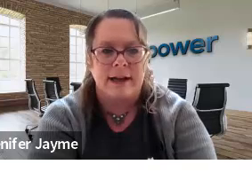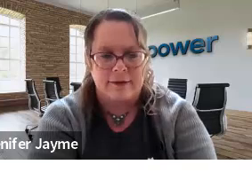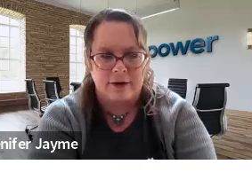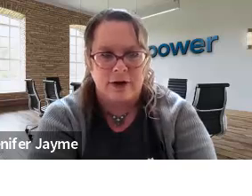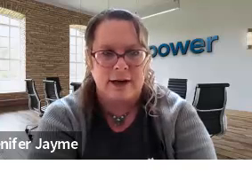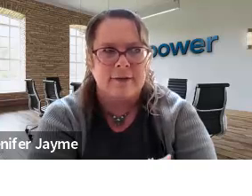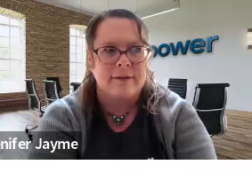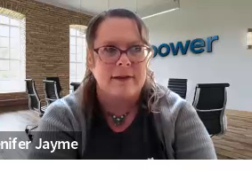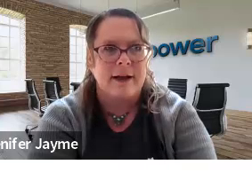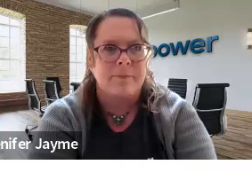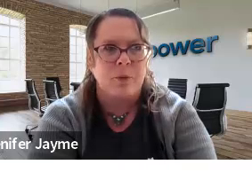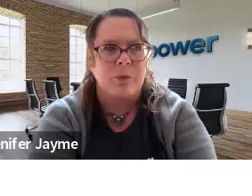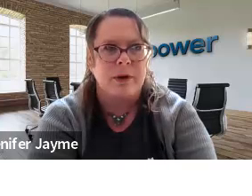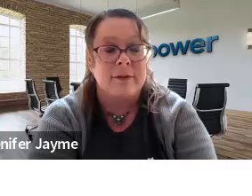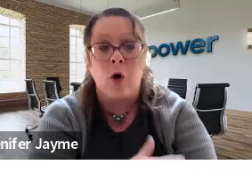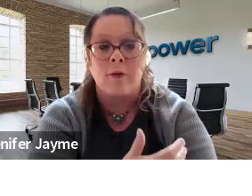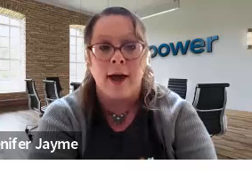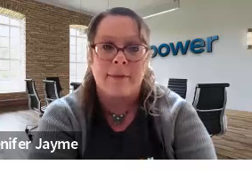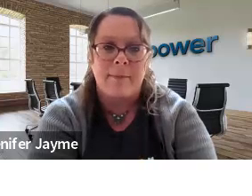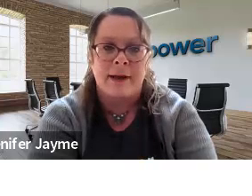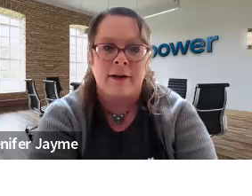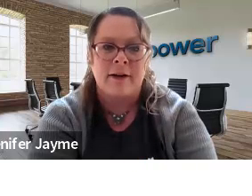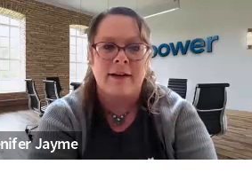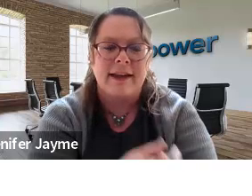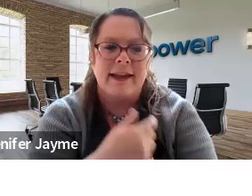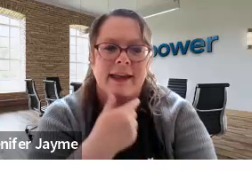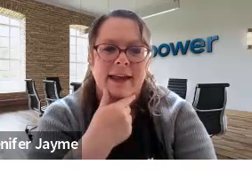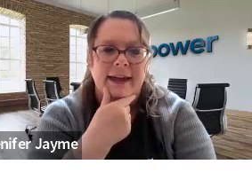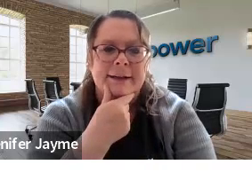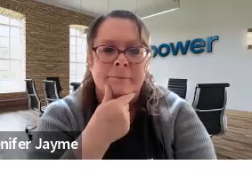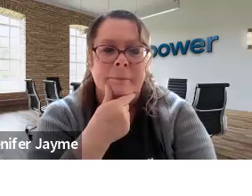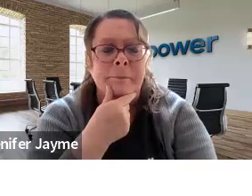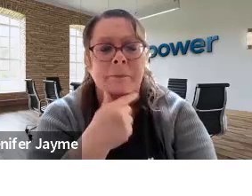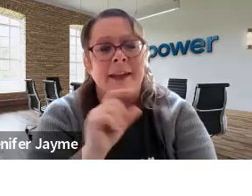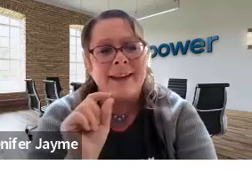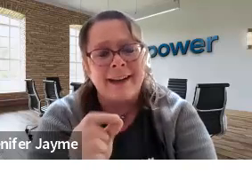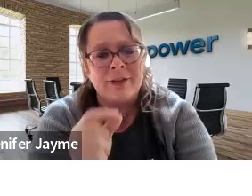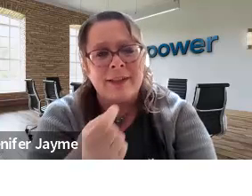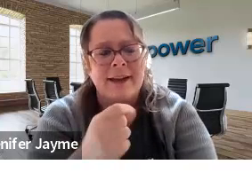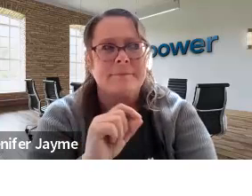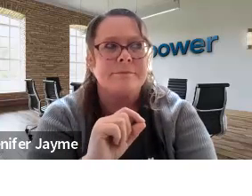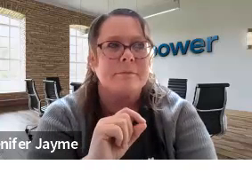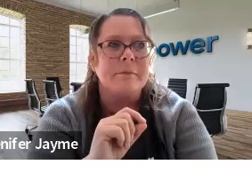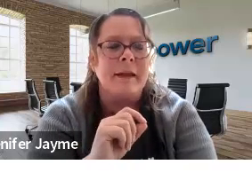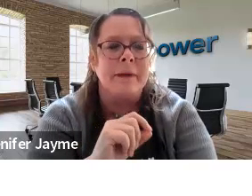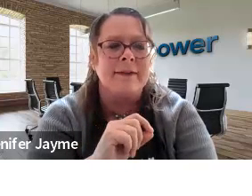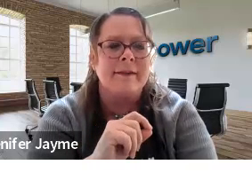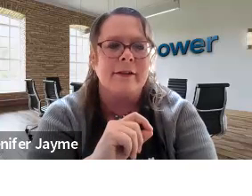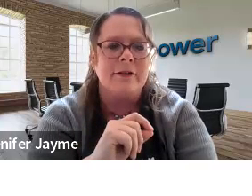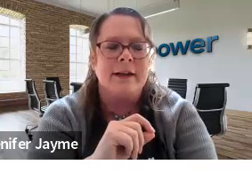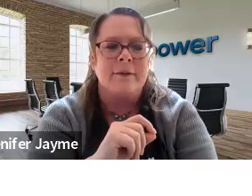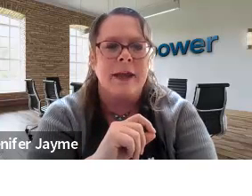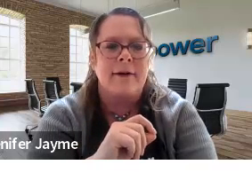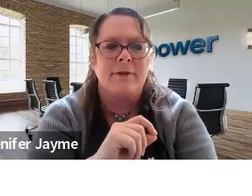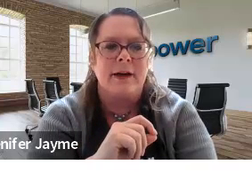to connect our trainees with ways to overcome that barrier. And then another thing that makes us a